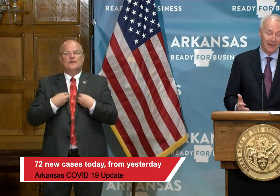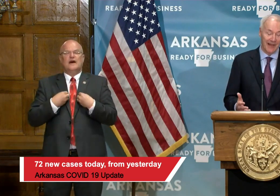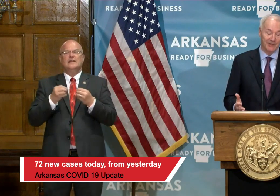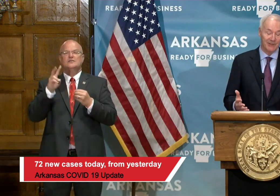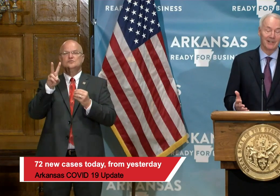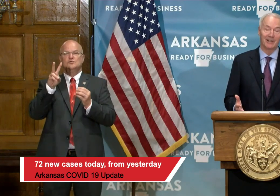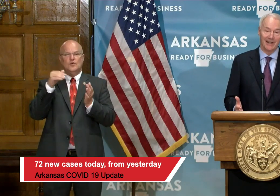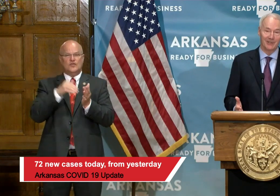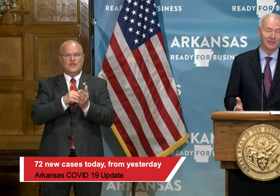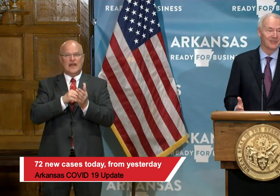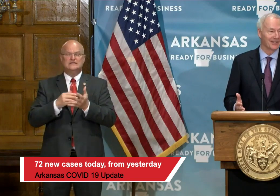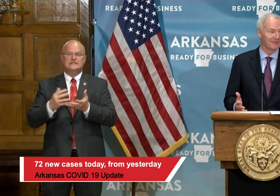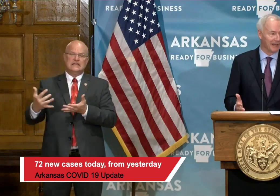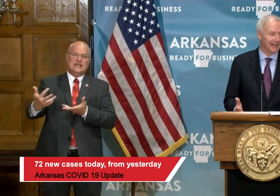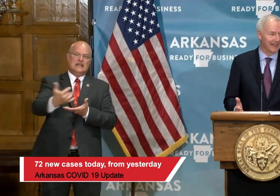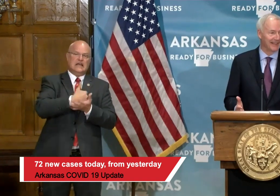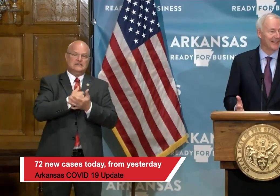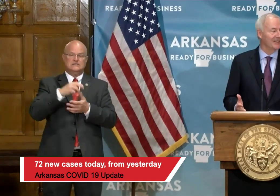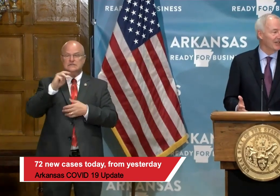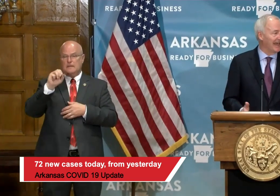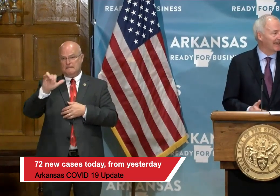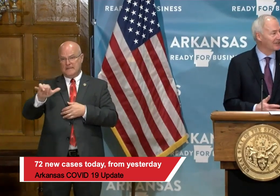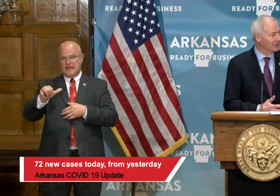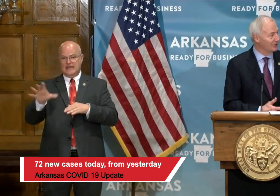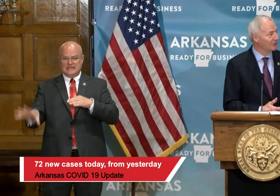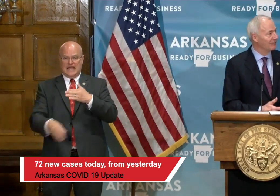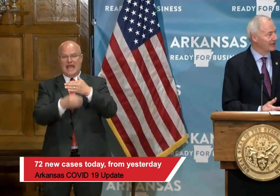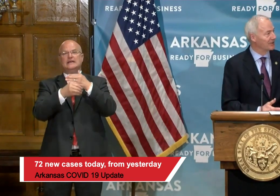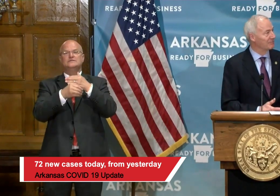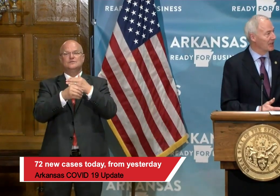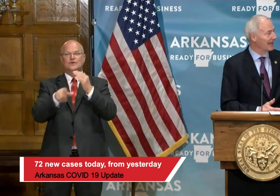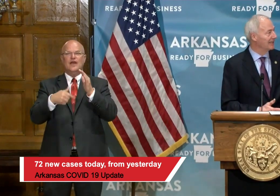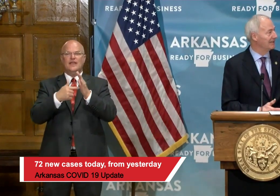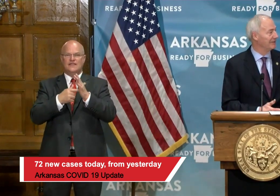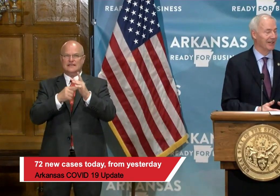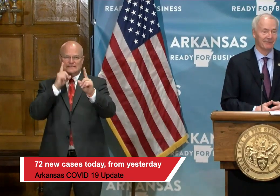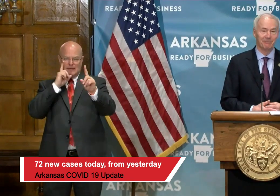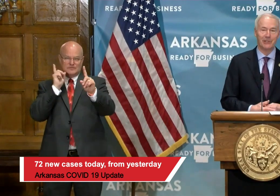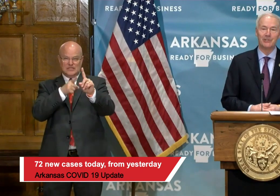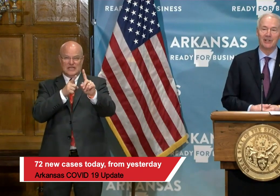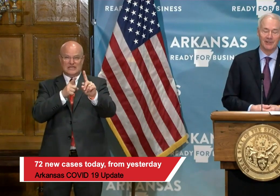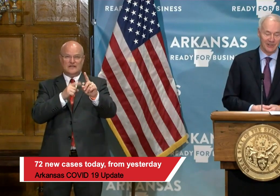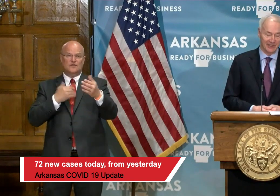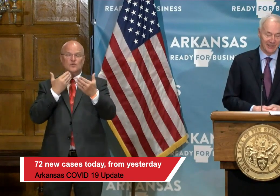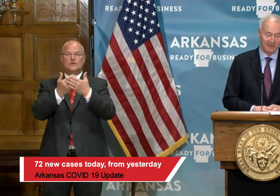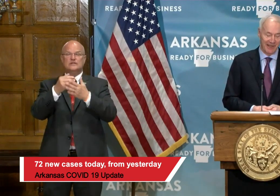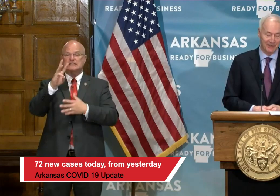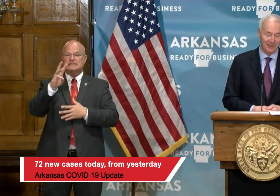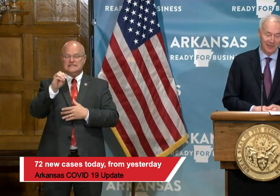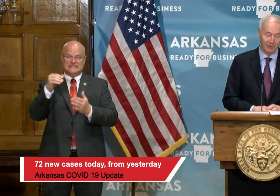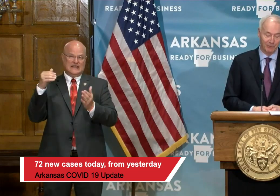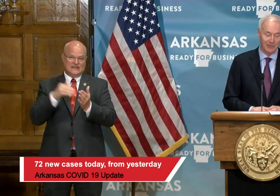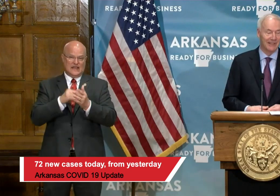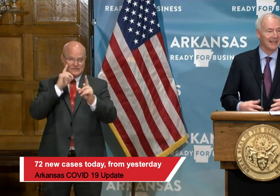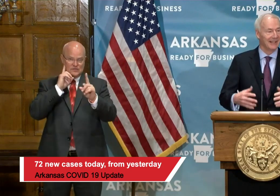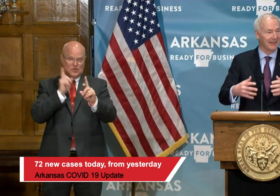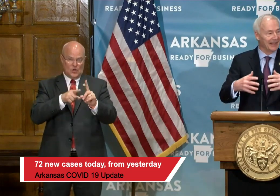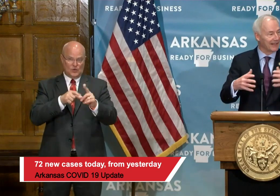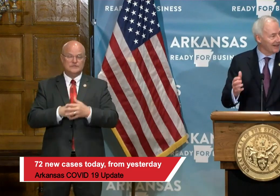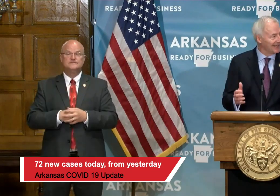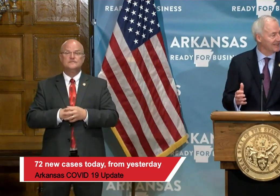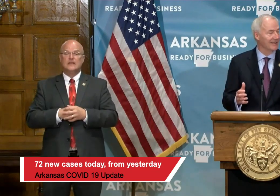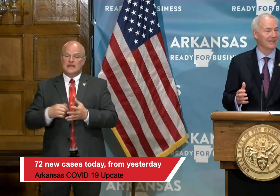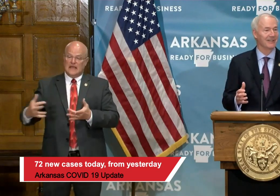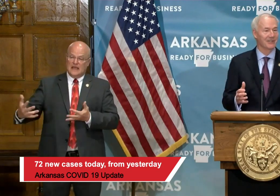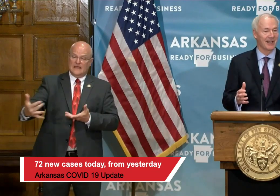over 2,000 collections in May to add to this objective of reaching our 60,000 goals.